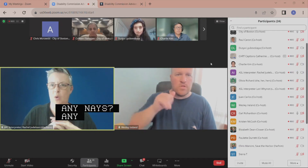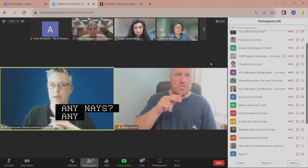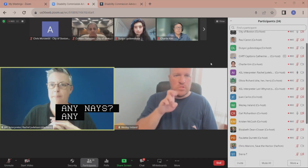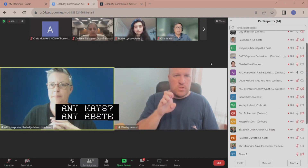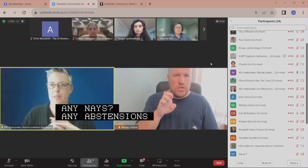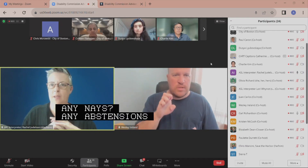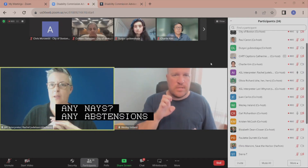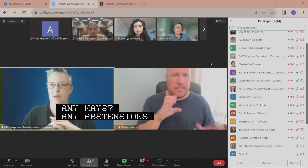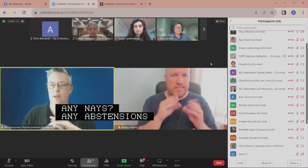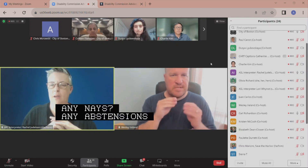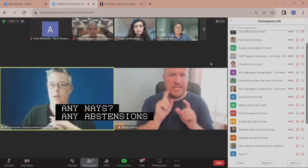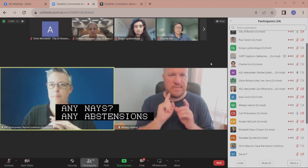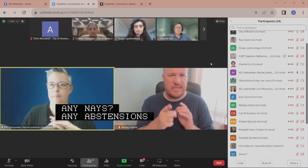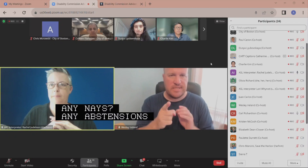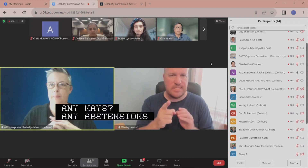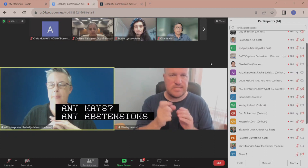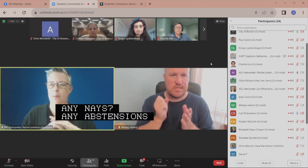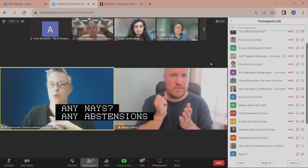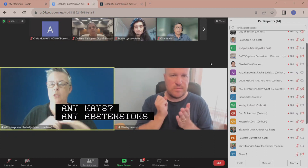Okay.